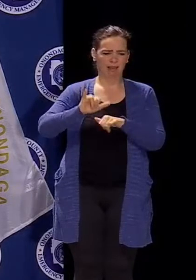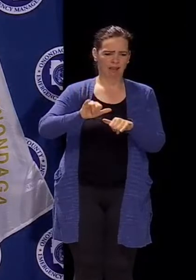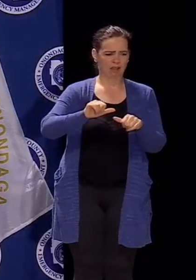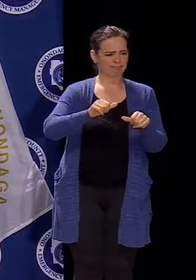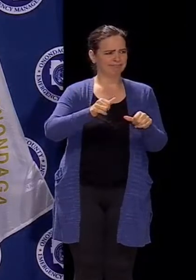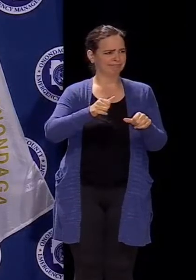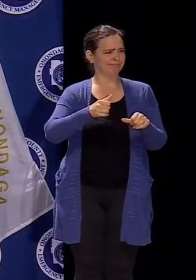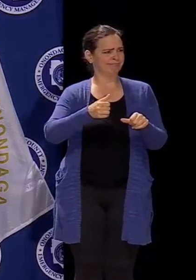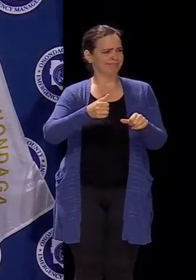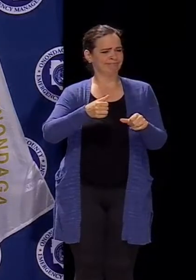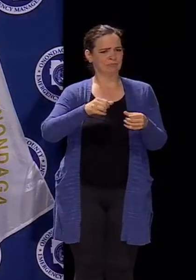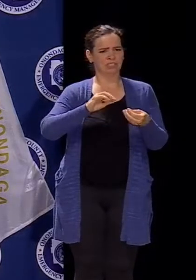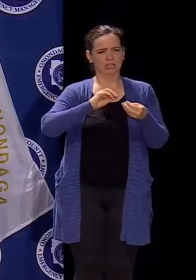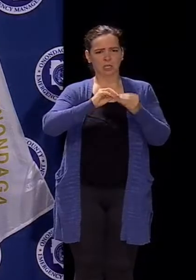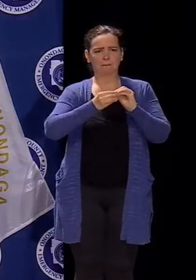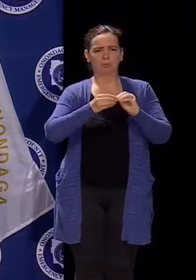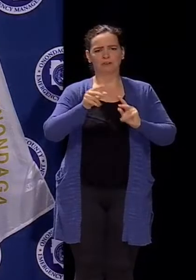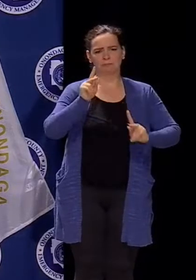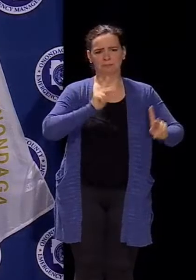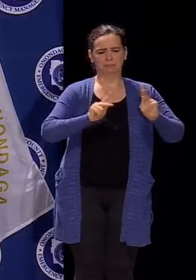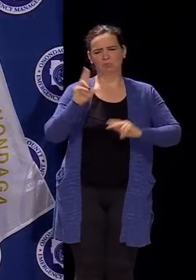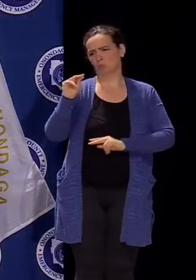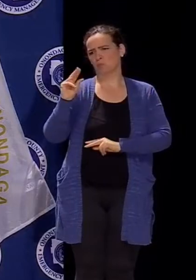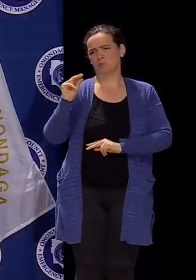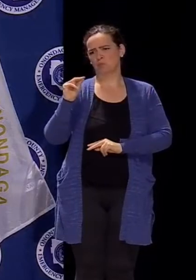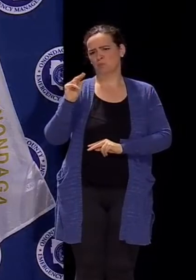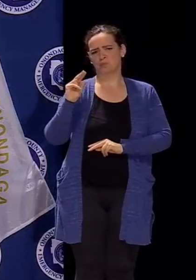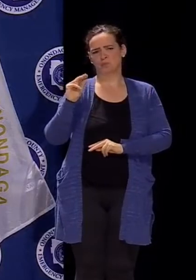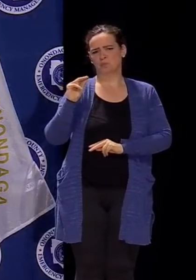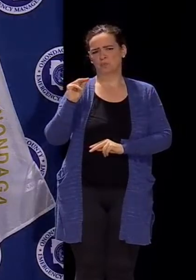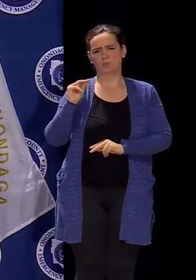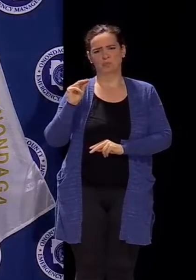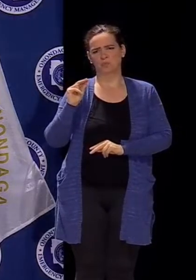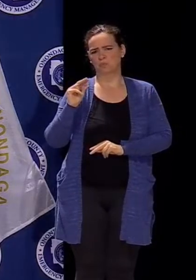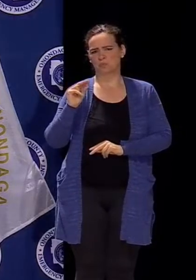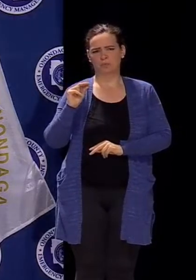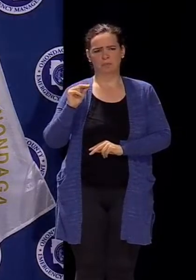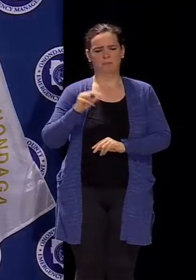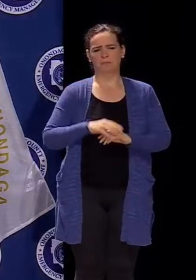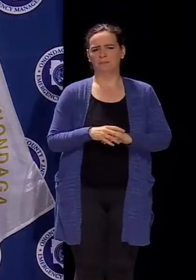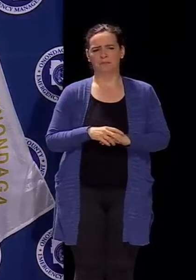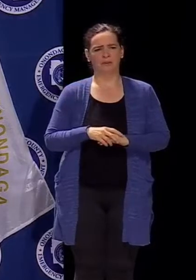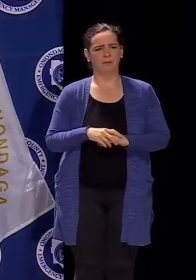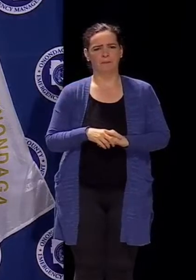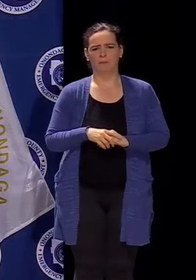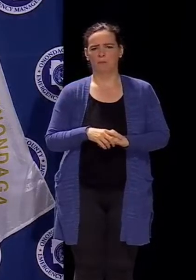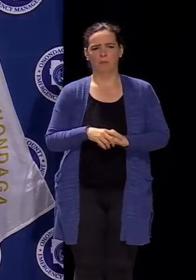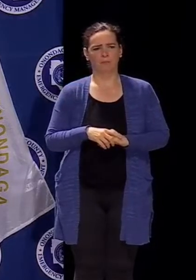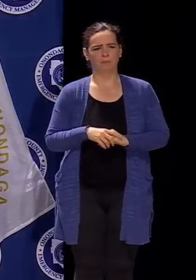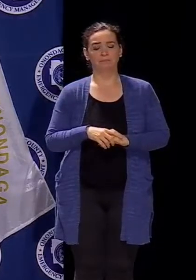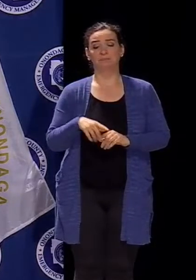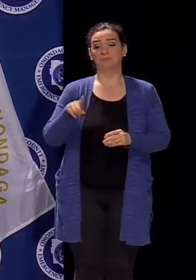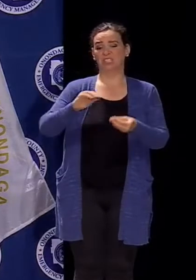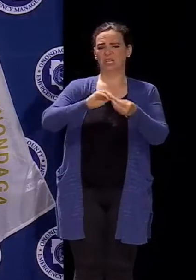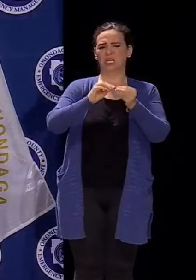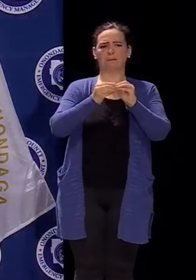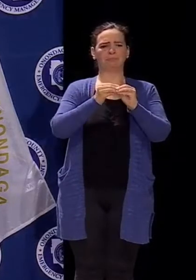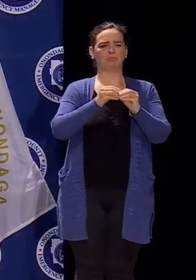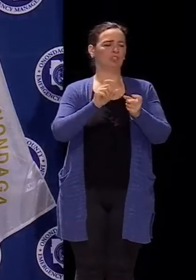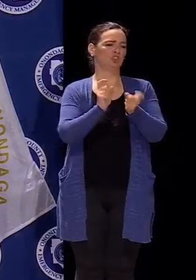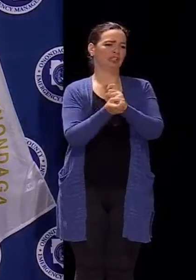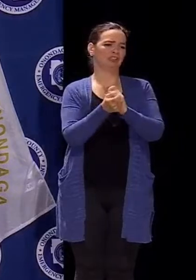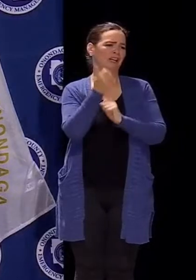for, that would be great. Those numbers will be off 60, 70, 80% year over year. And again, casino